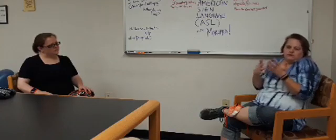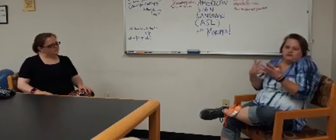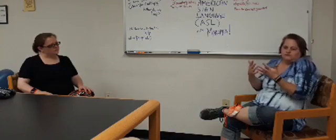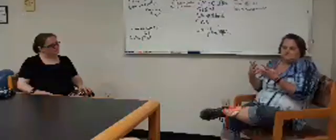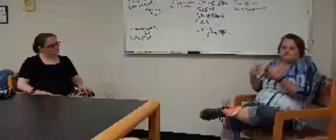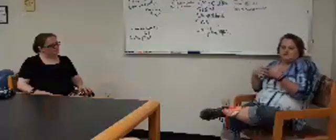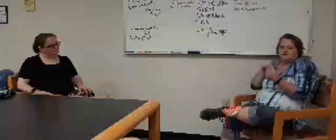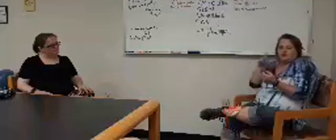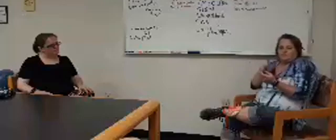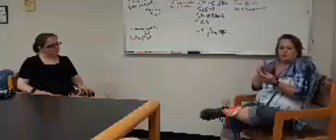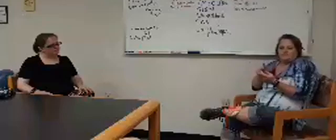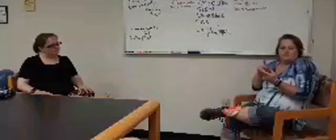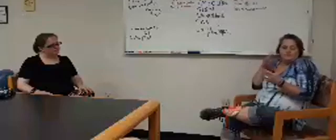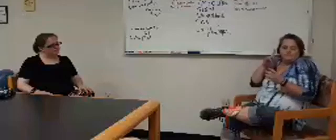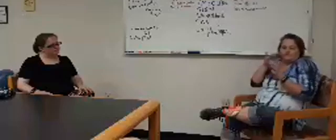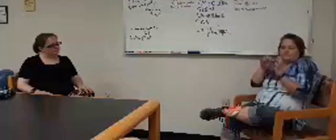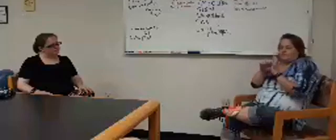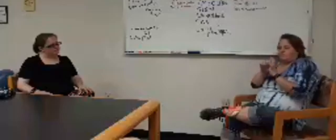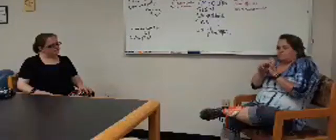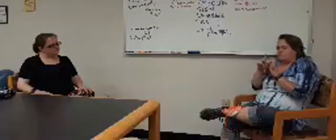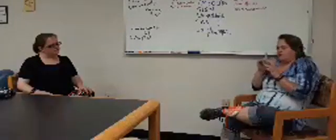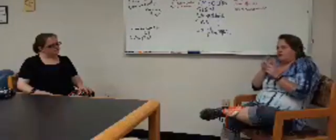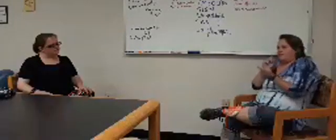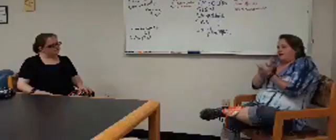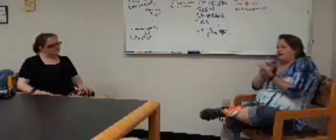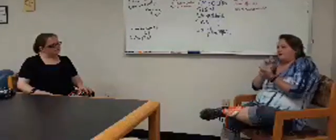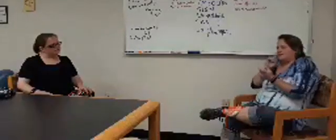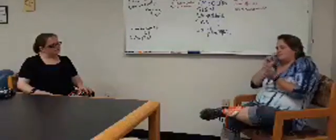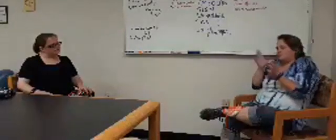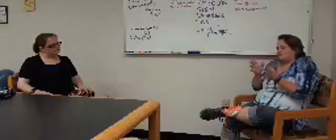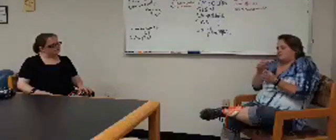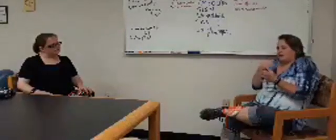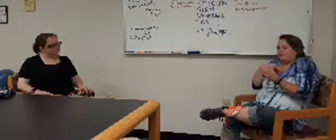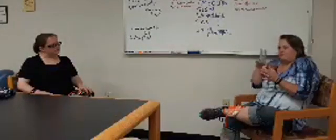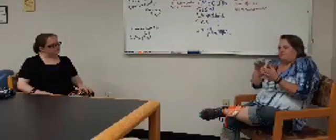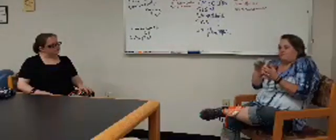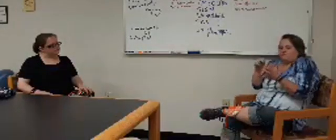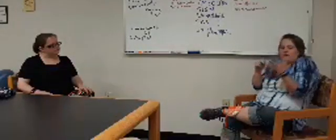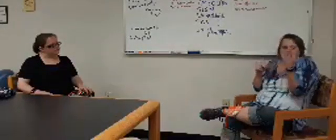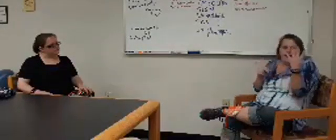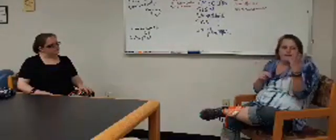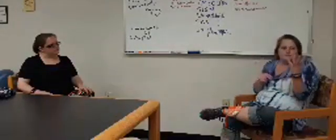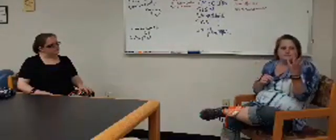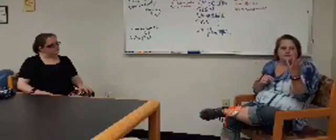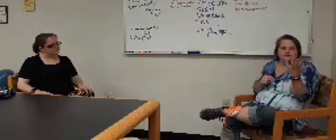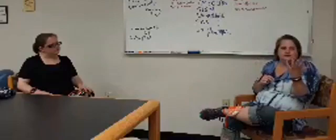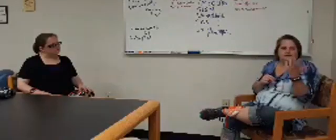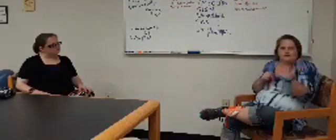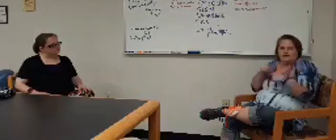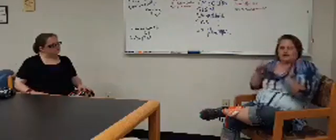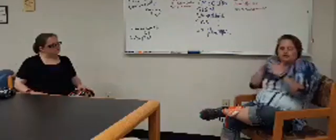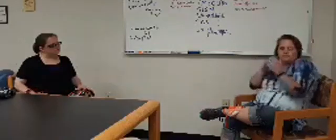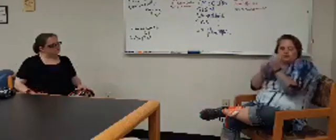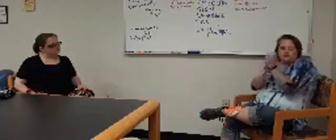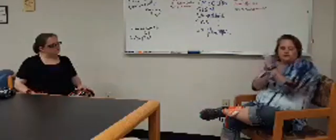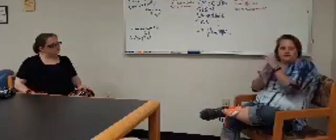whatever, they're not perfect. Like, for example, I met a deaf person who have no hand. They could communicate with the